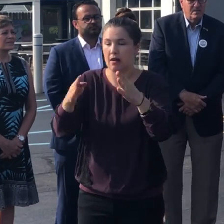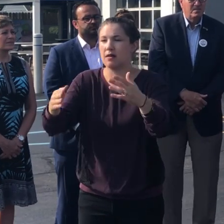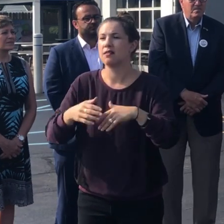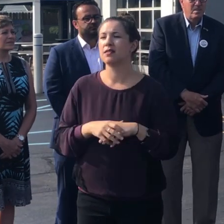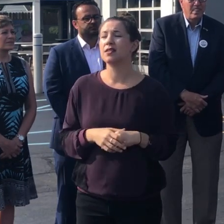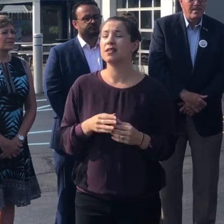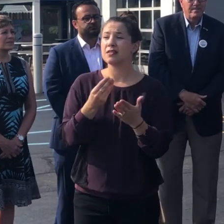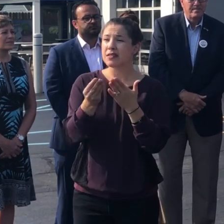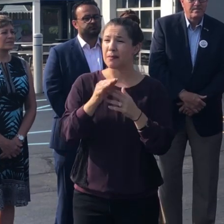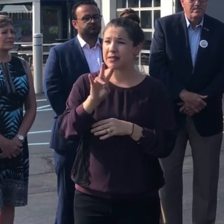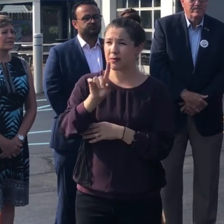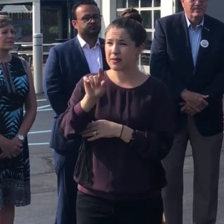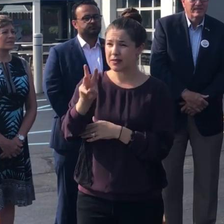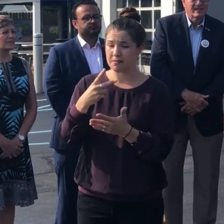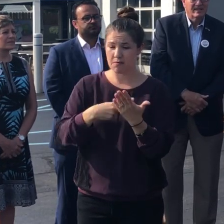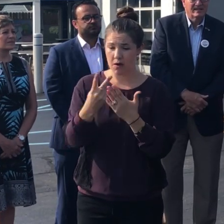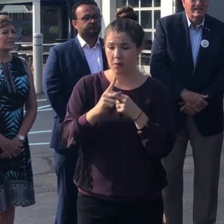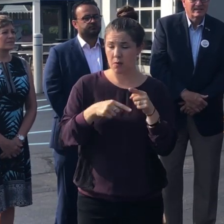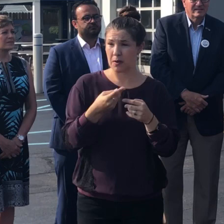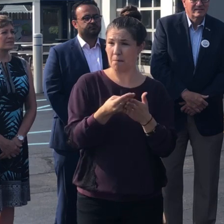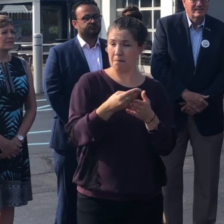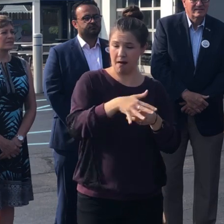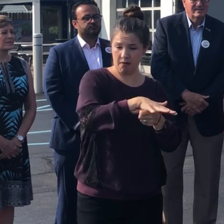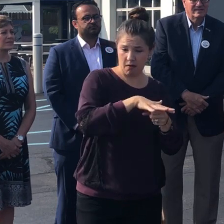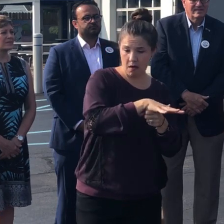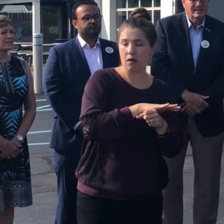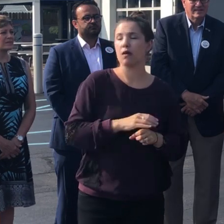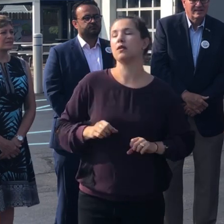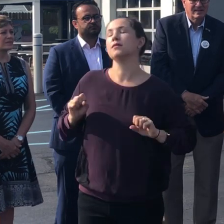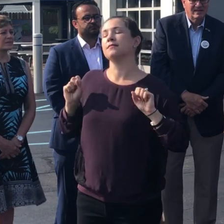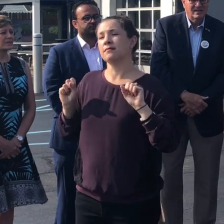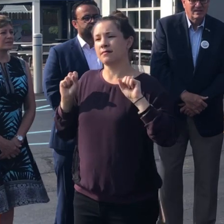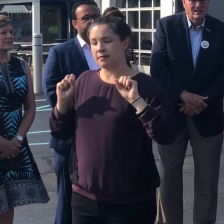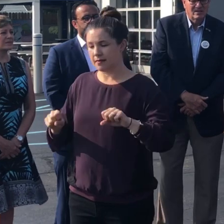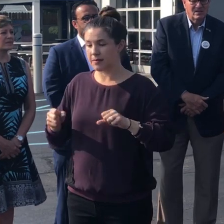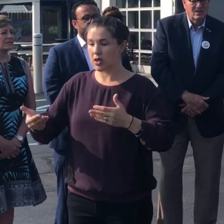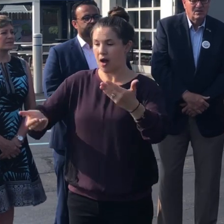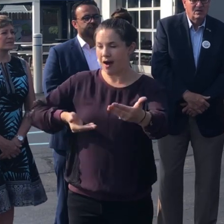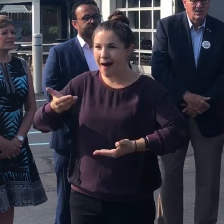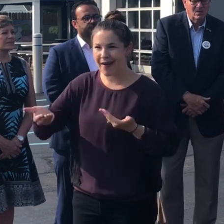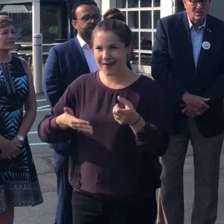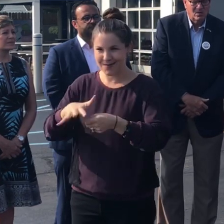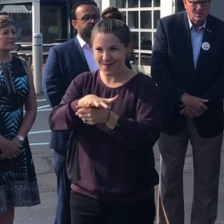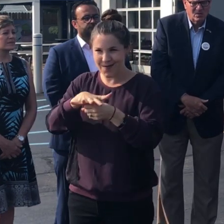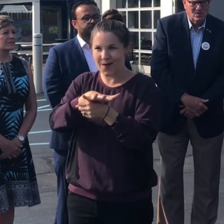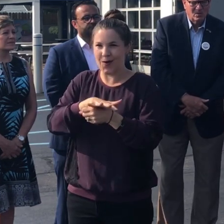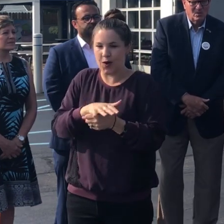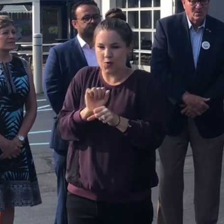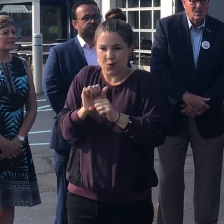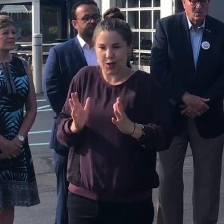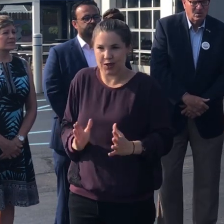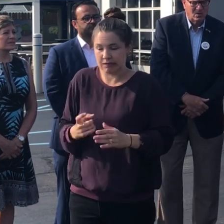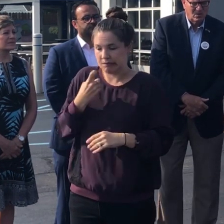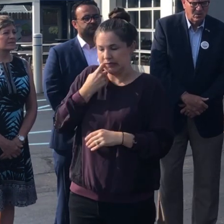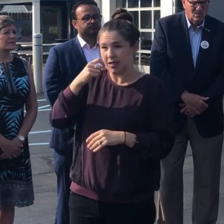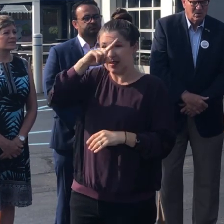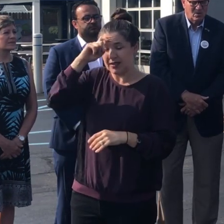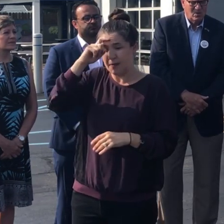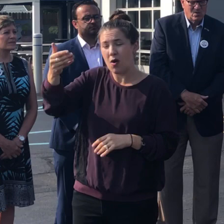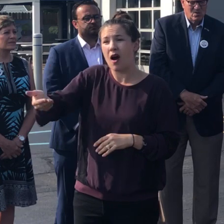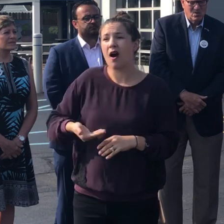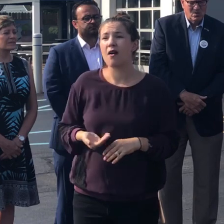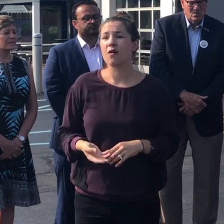Shop 716 program, when you buy local, it gives us the ability to hire locally. This past summer, we were able to hire